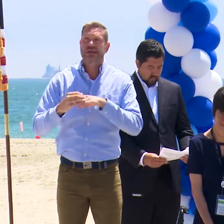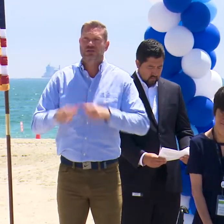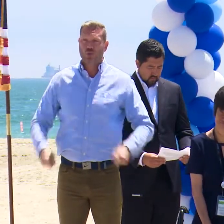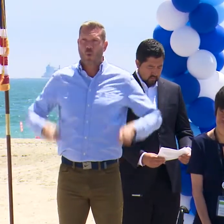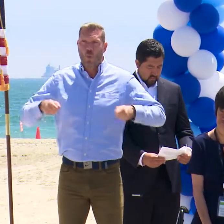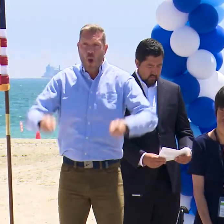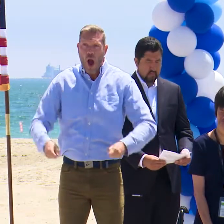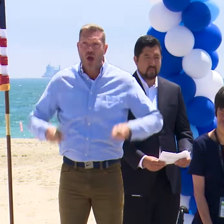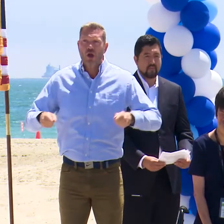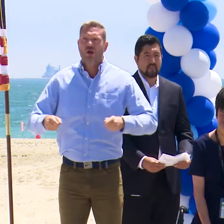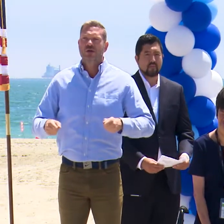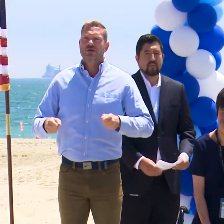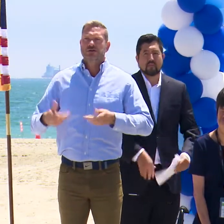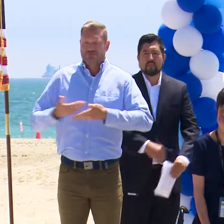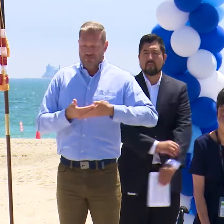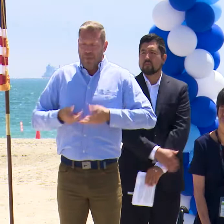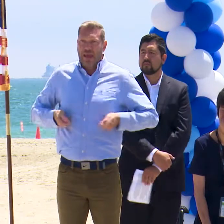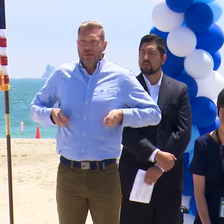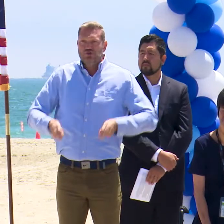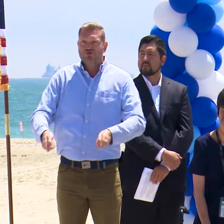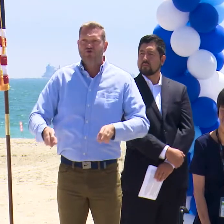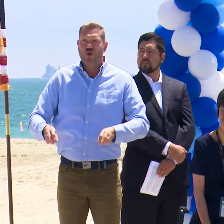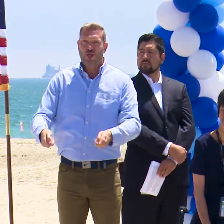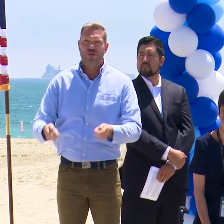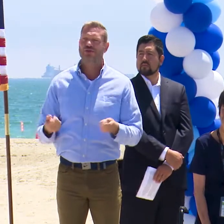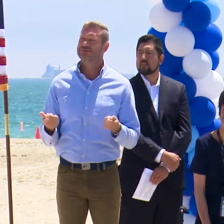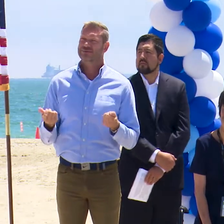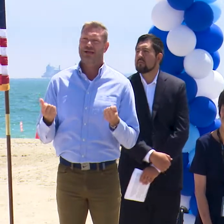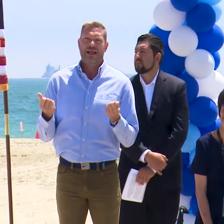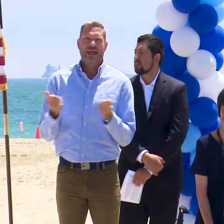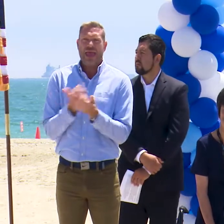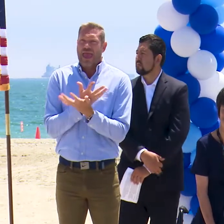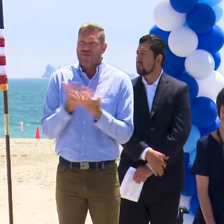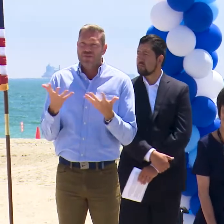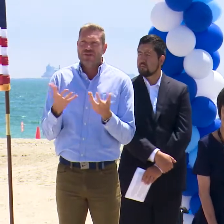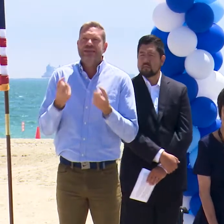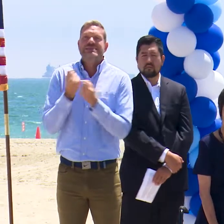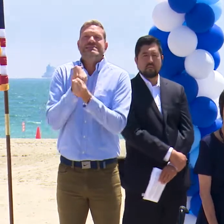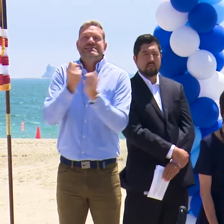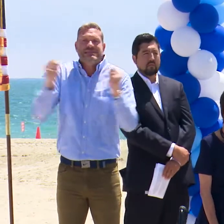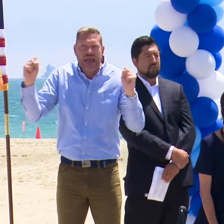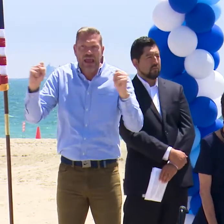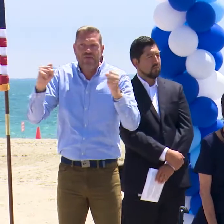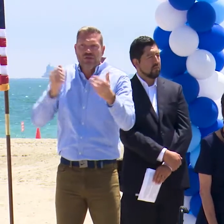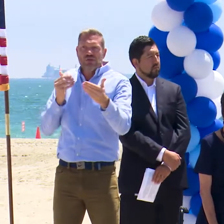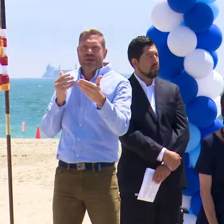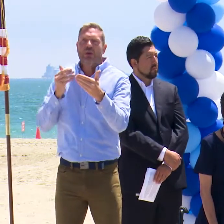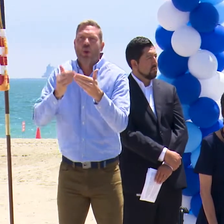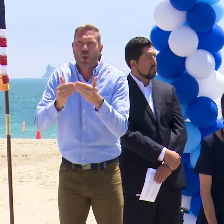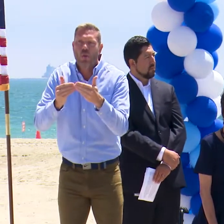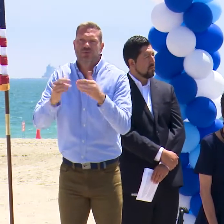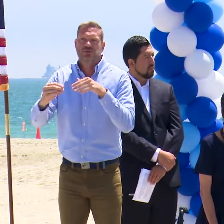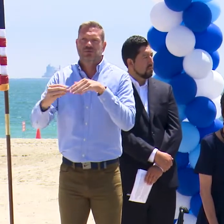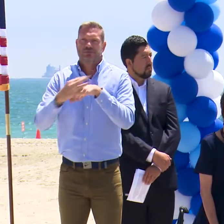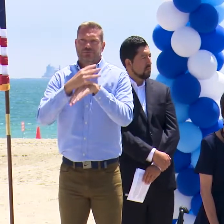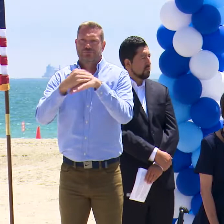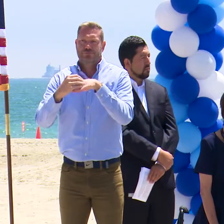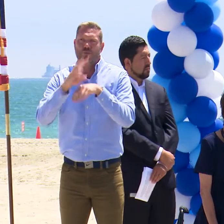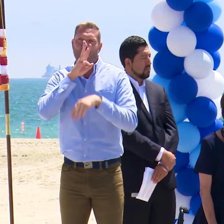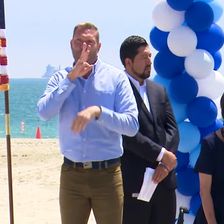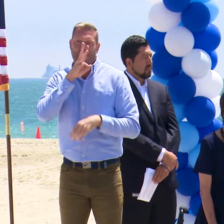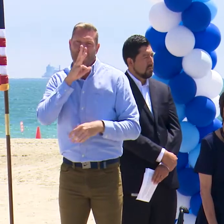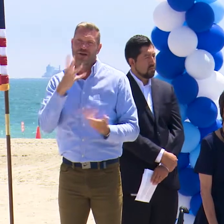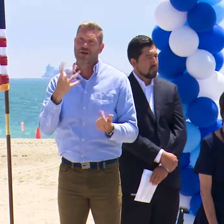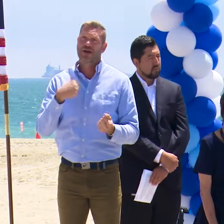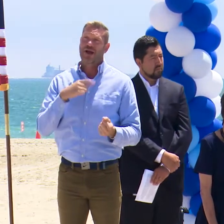safely get as close to the water as possible. I am proud to support this project and all